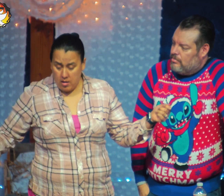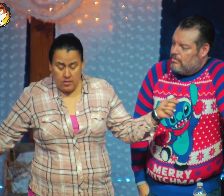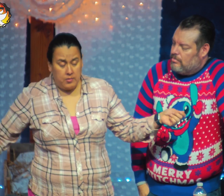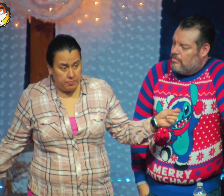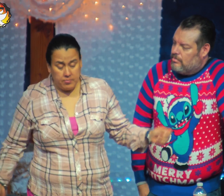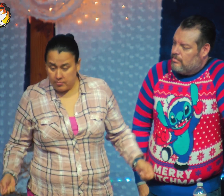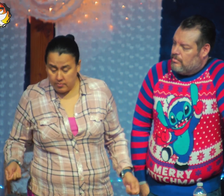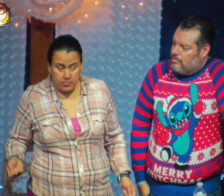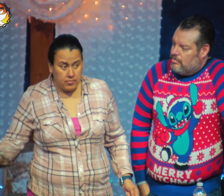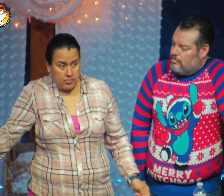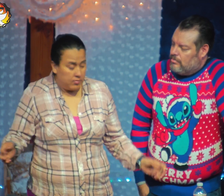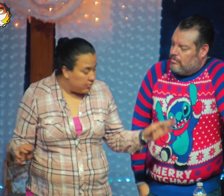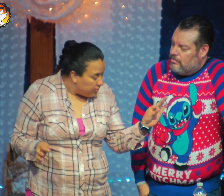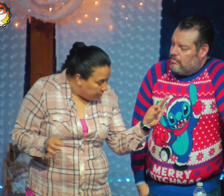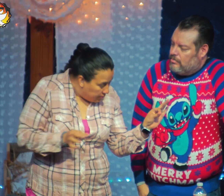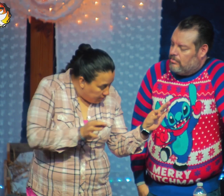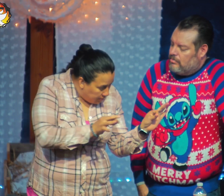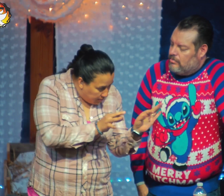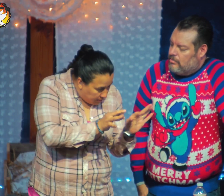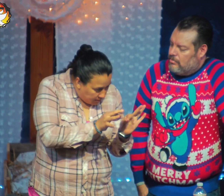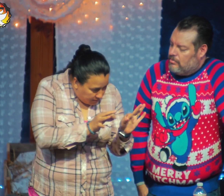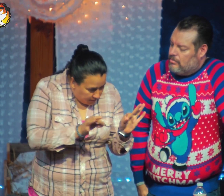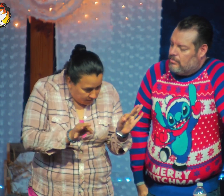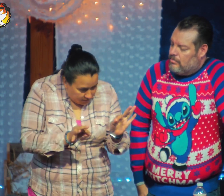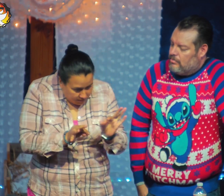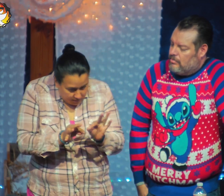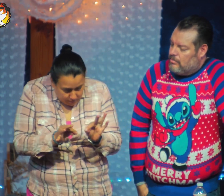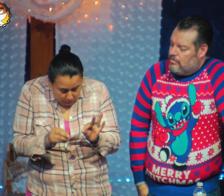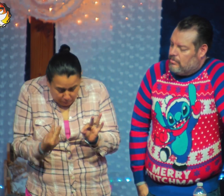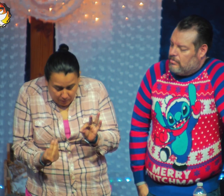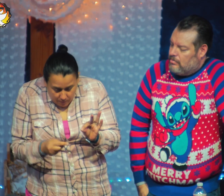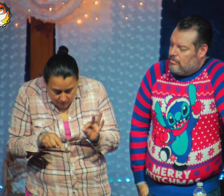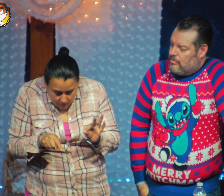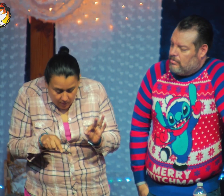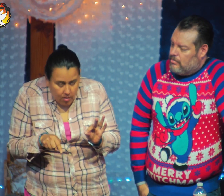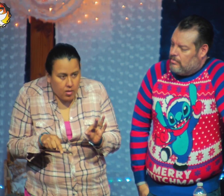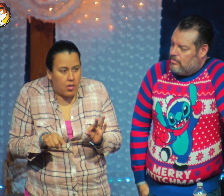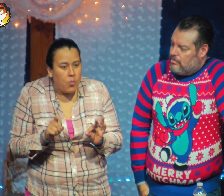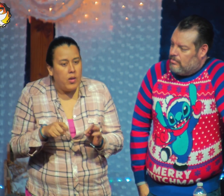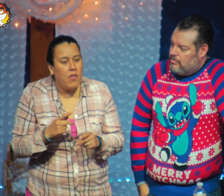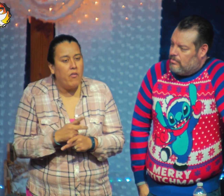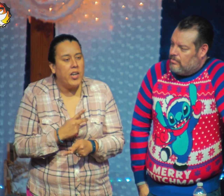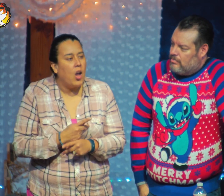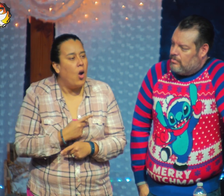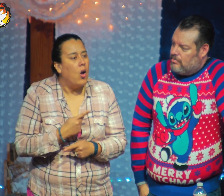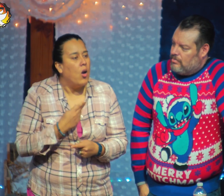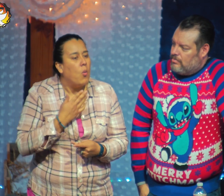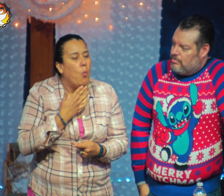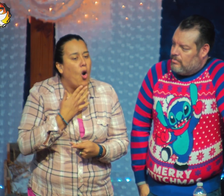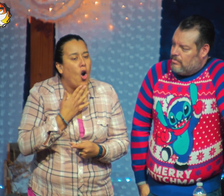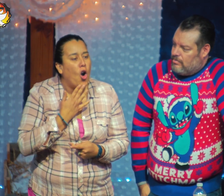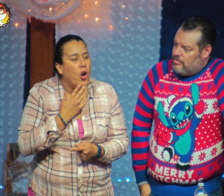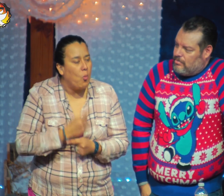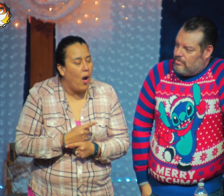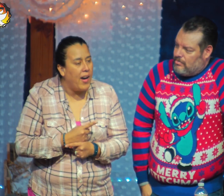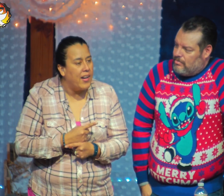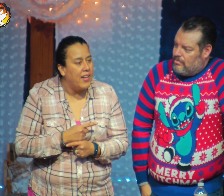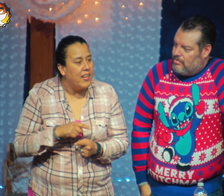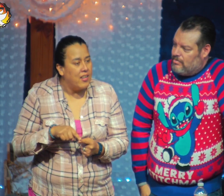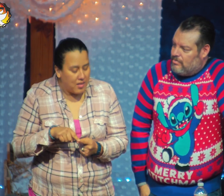do to be able to fix them? When the Christmas lights go out, what do you do to fix them? My parents always ask me to